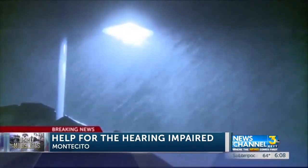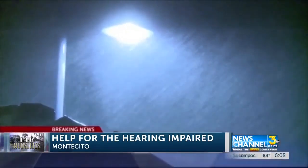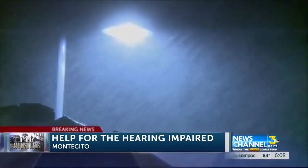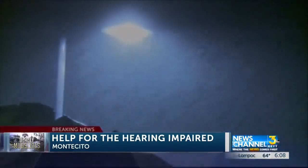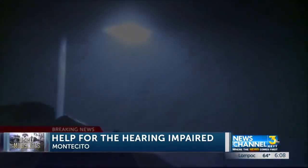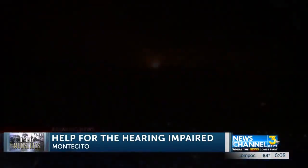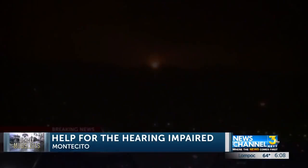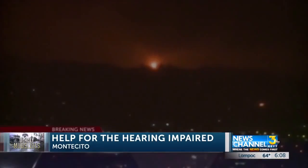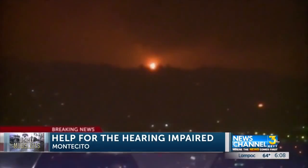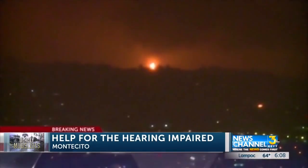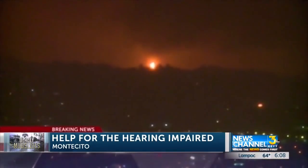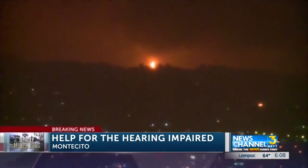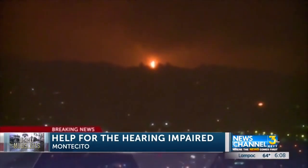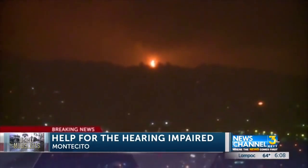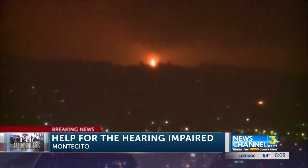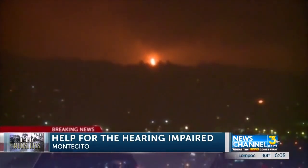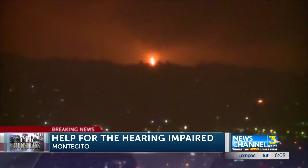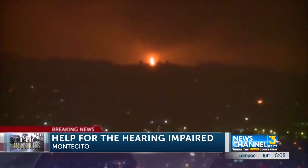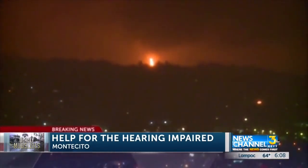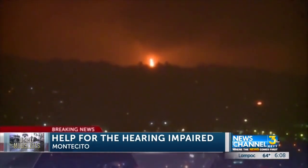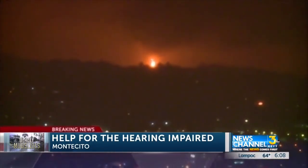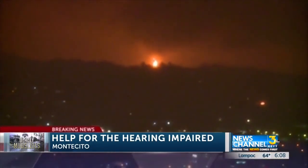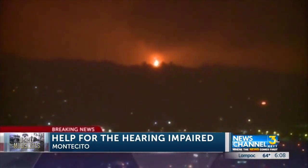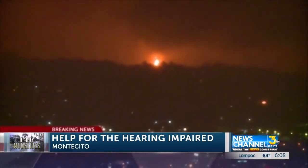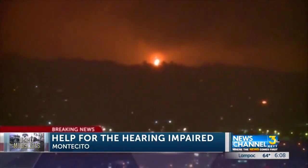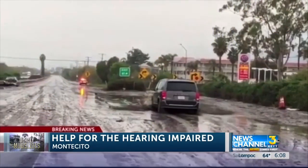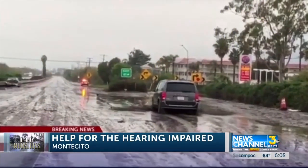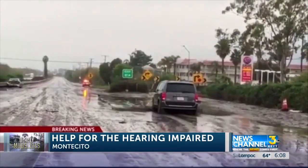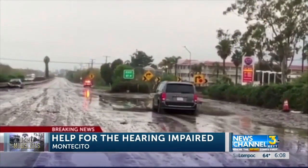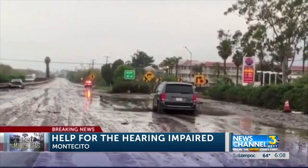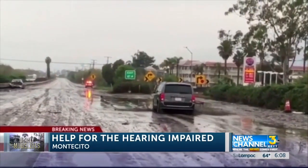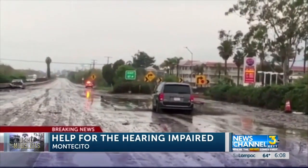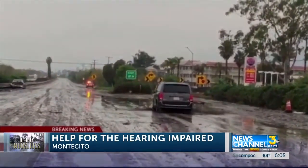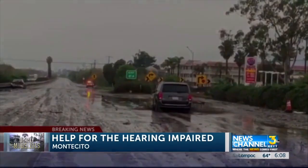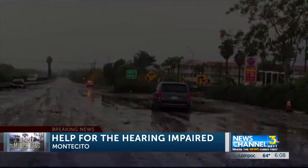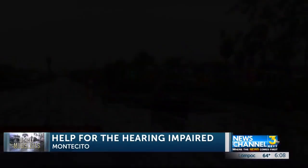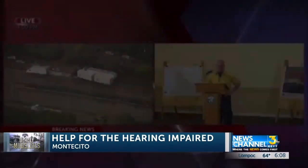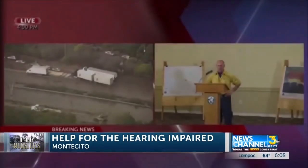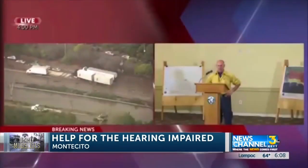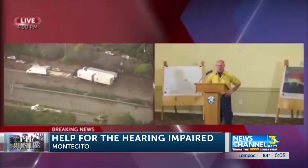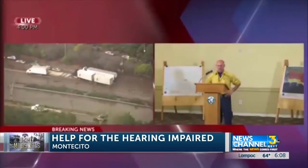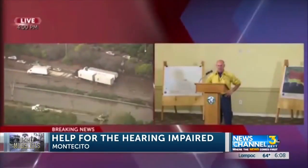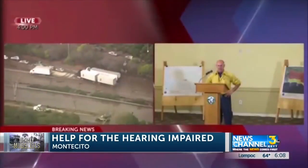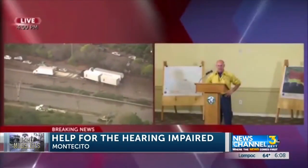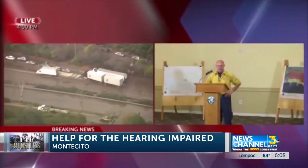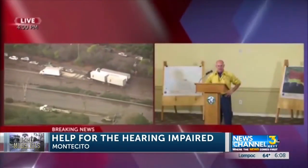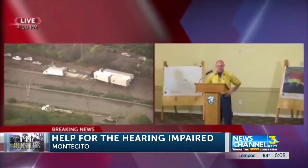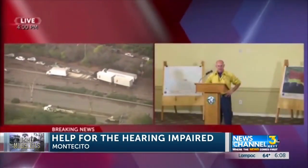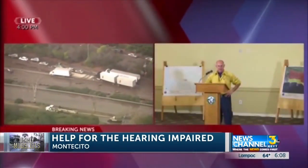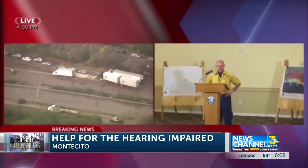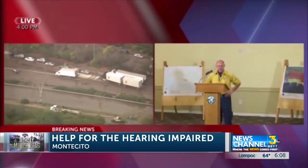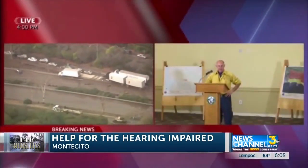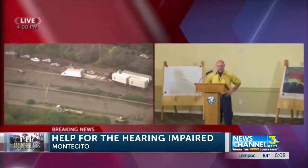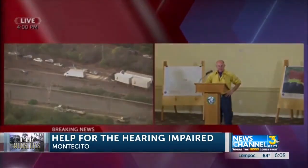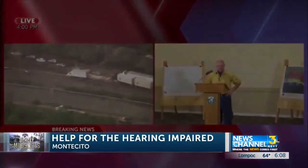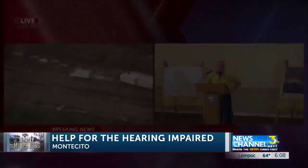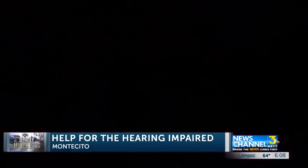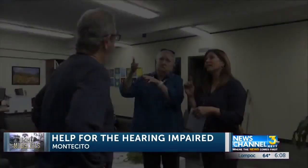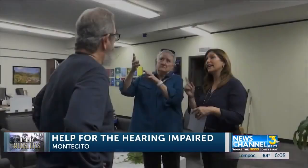of the numerous Montecito mudslide news conferences might have sounded like to those who are deaf or hard of hearing. I'll